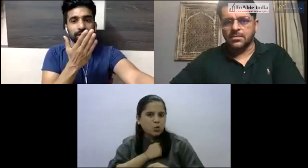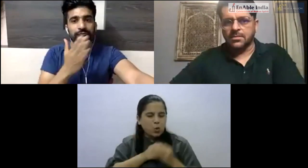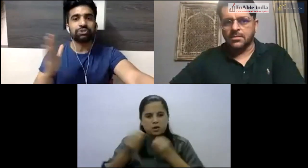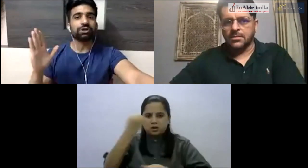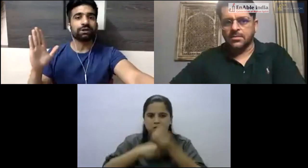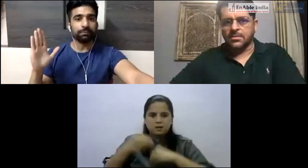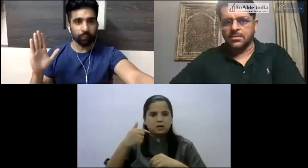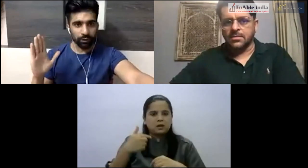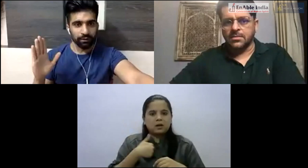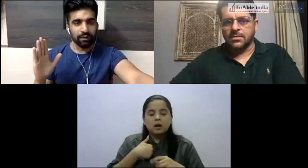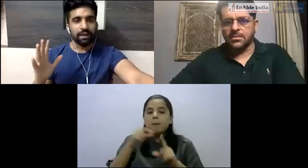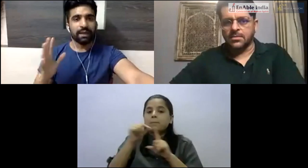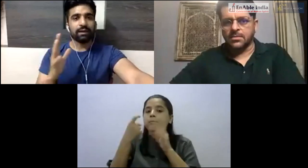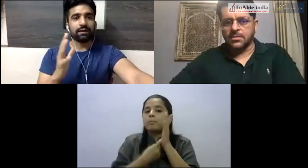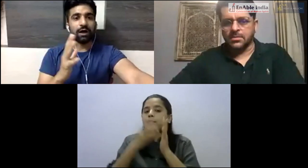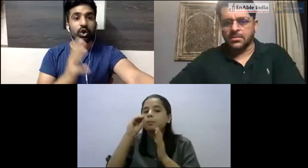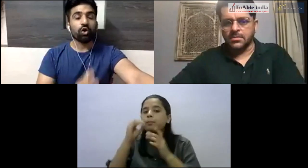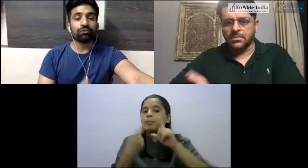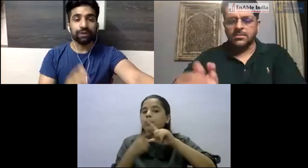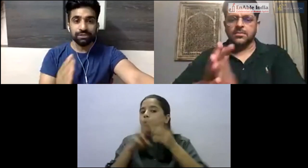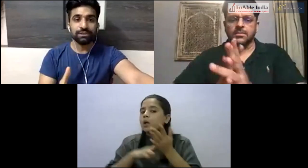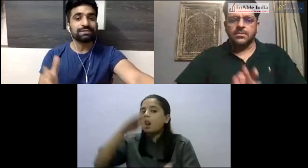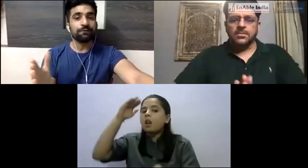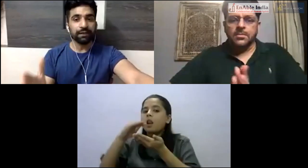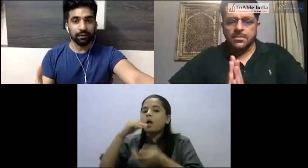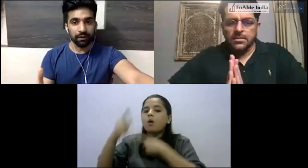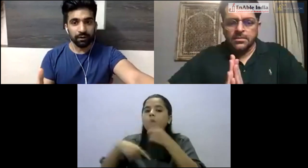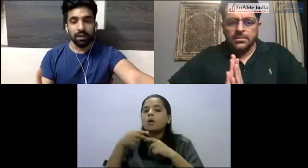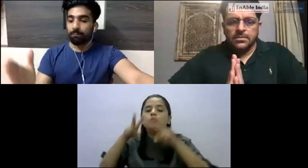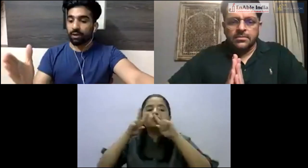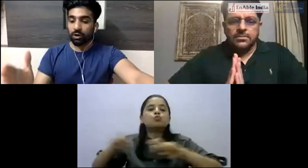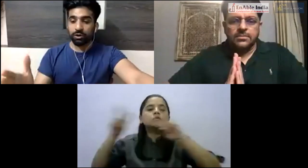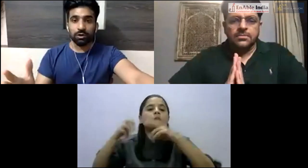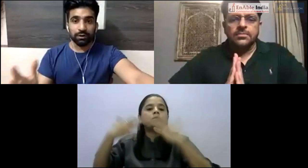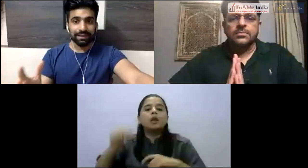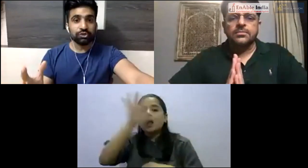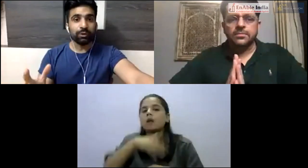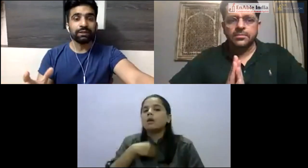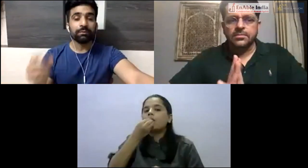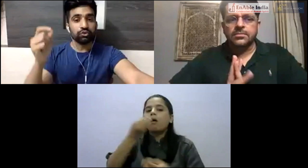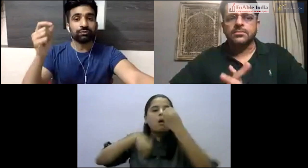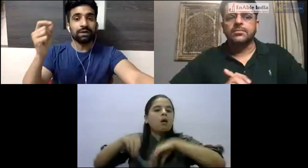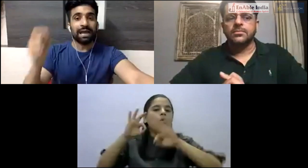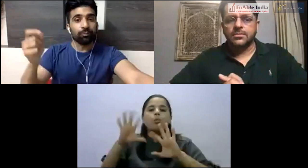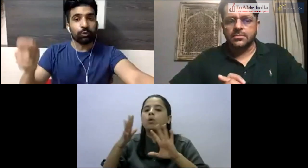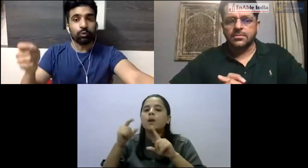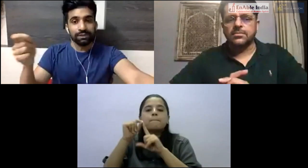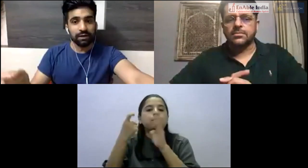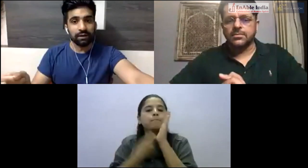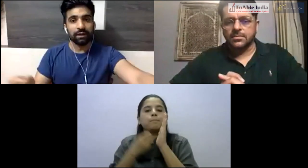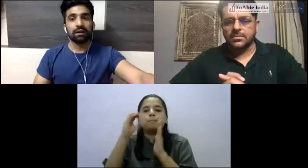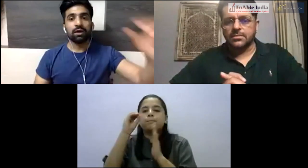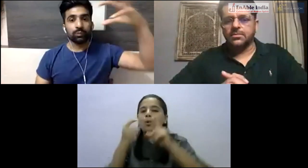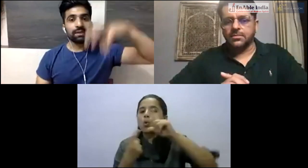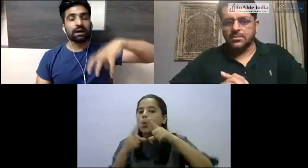are deficient in protein, and a lot of researches have been done, because they are showing that because of the lack of proteins in our